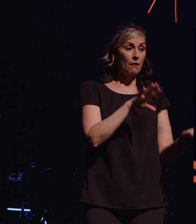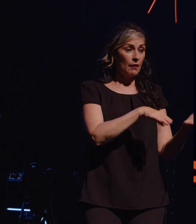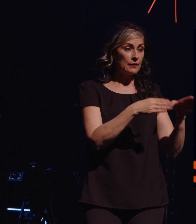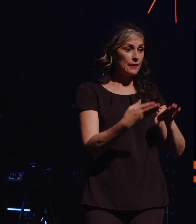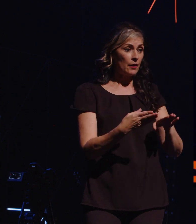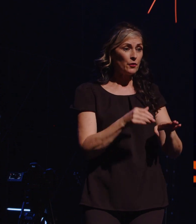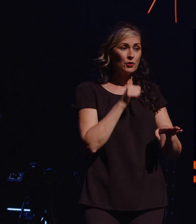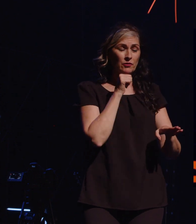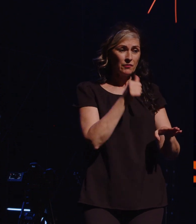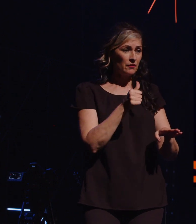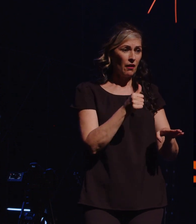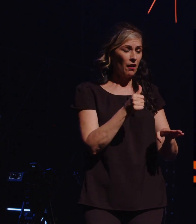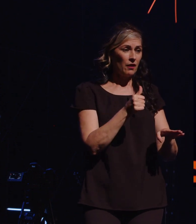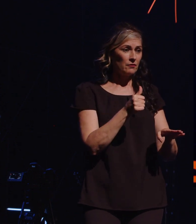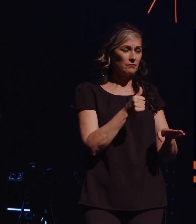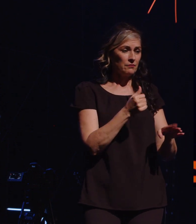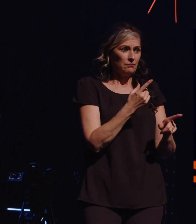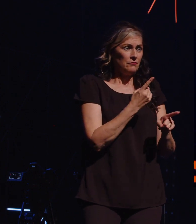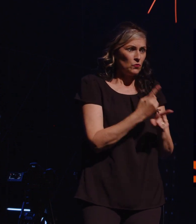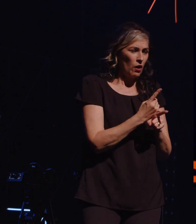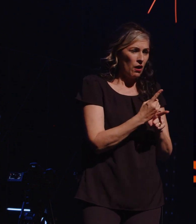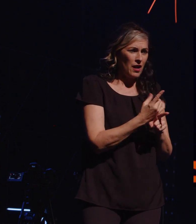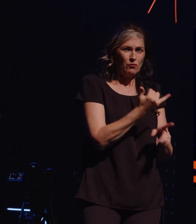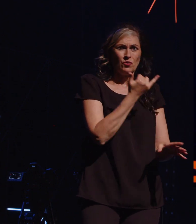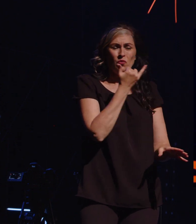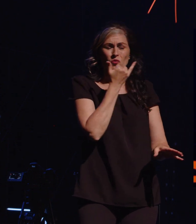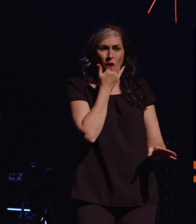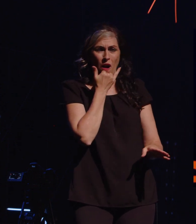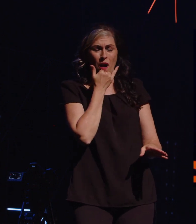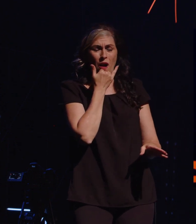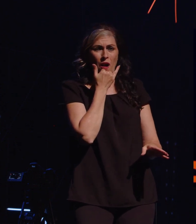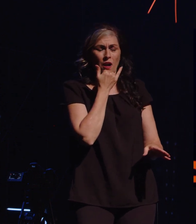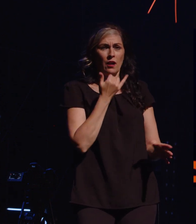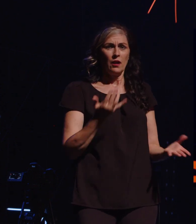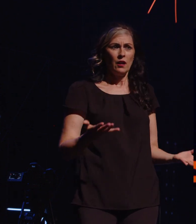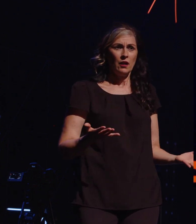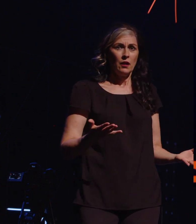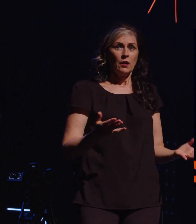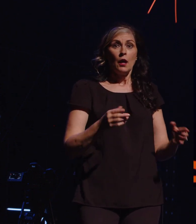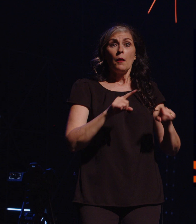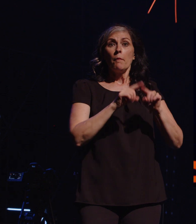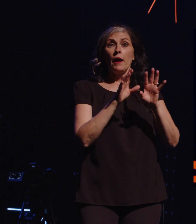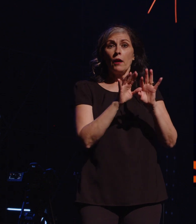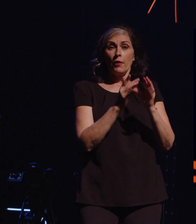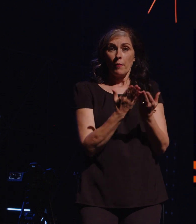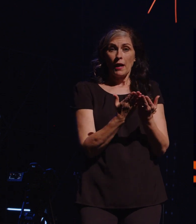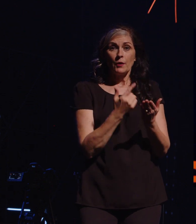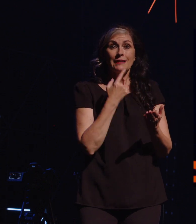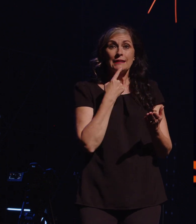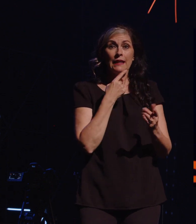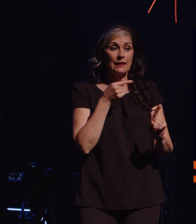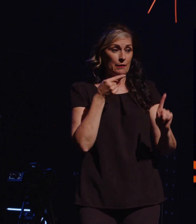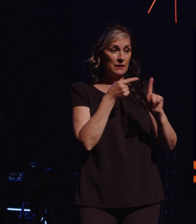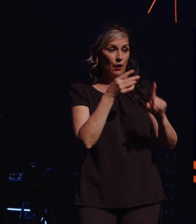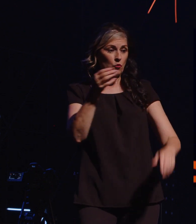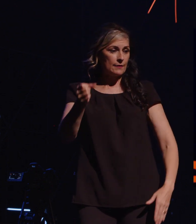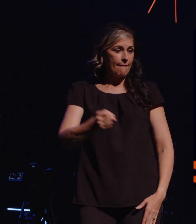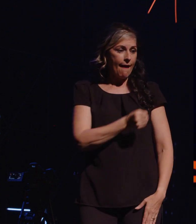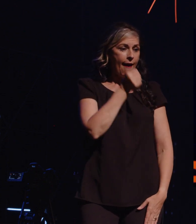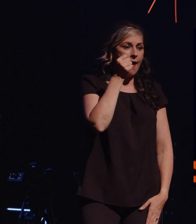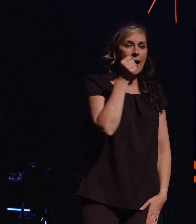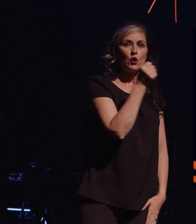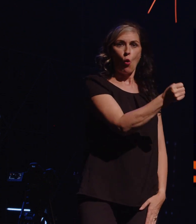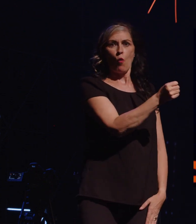was unwarranted. His death was wrong. But Scripture says he was handed over. Who was